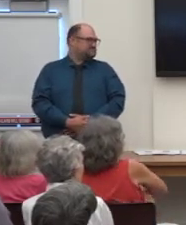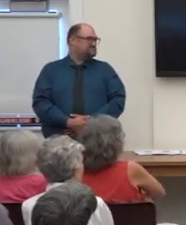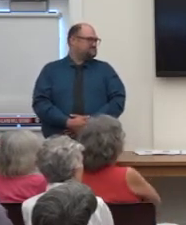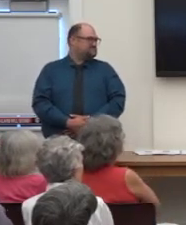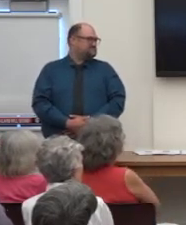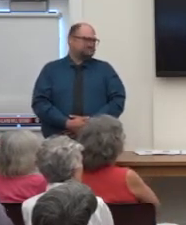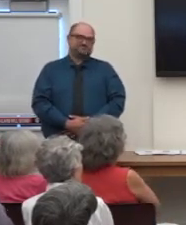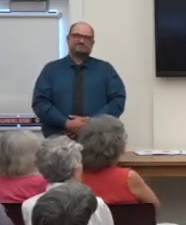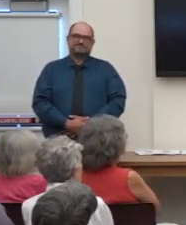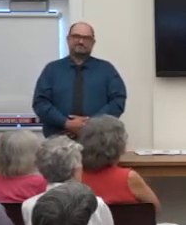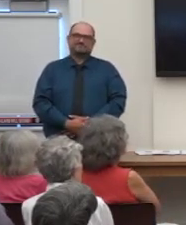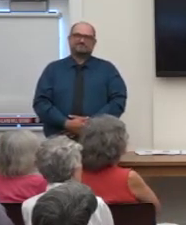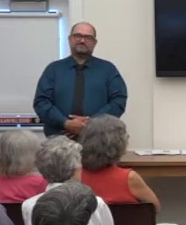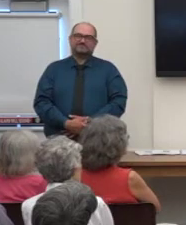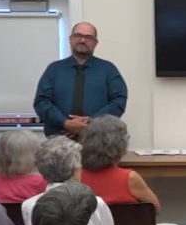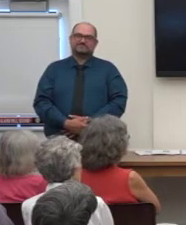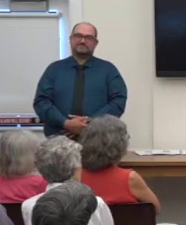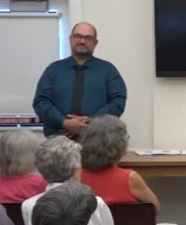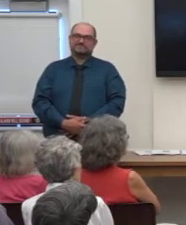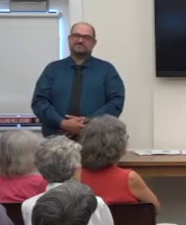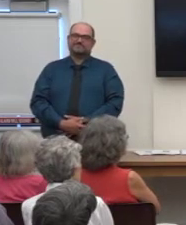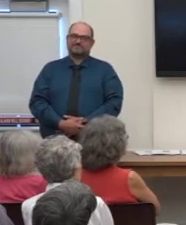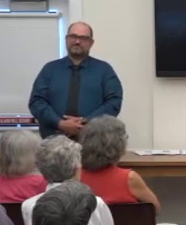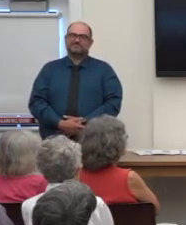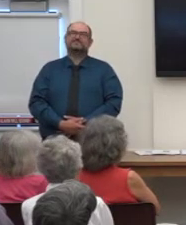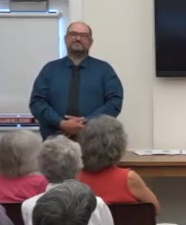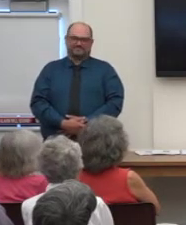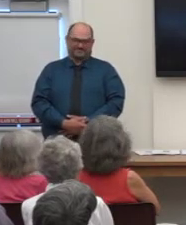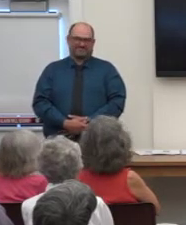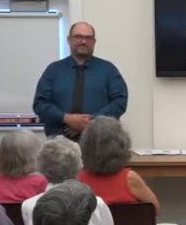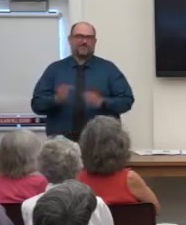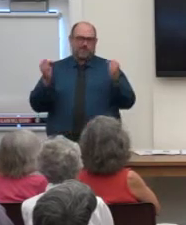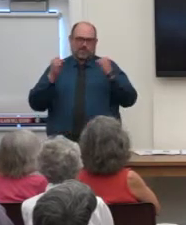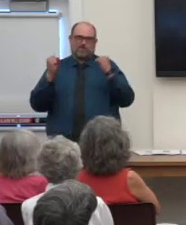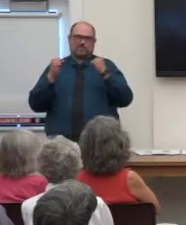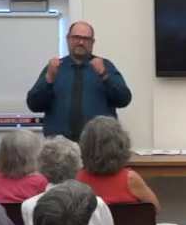And the sign for? The sign for cold.